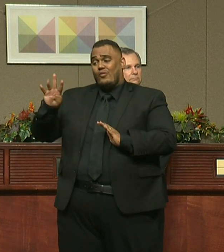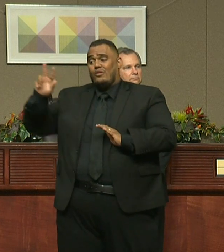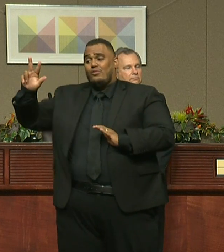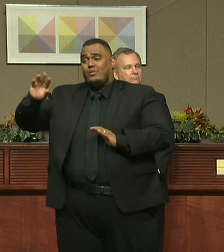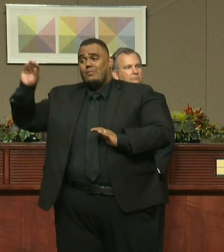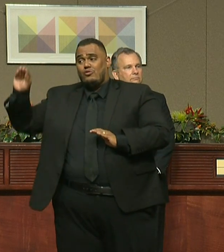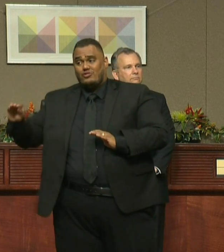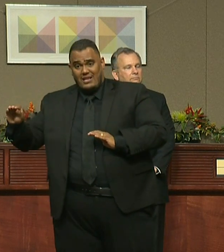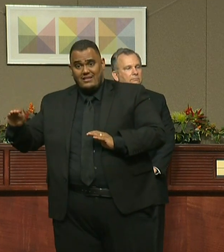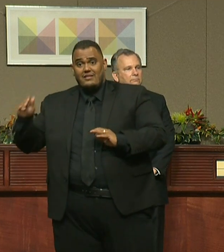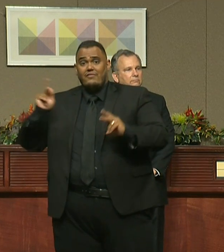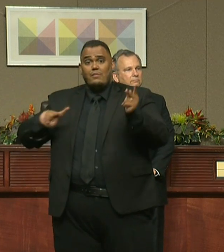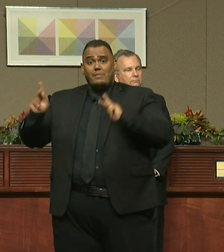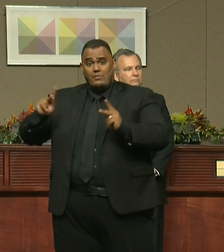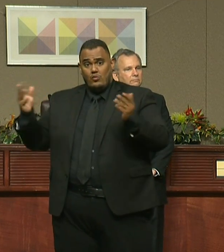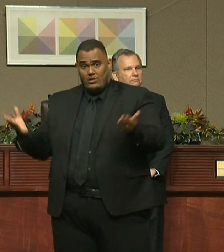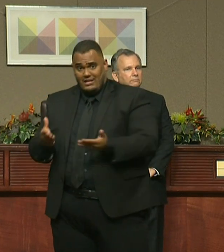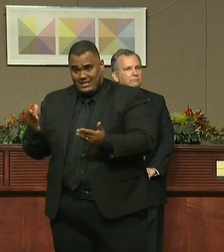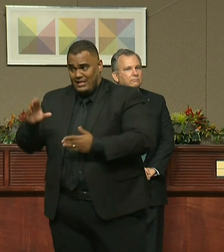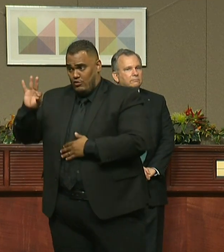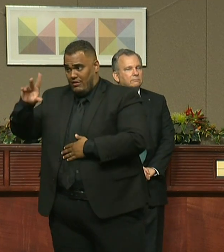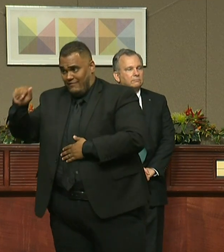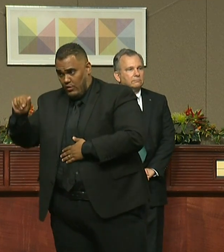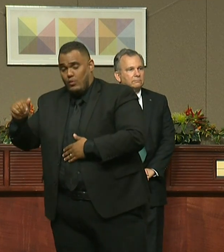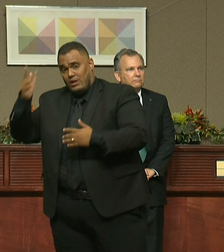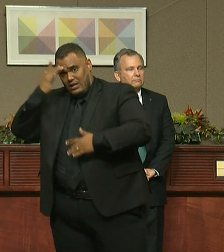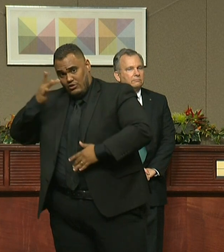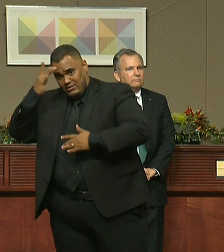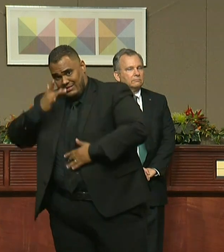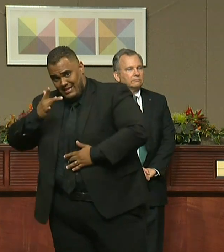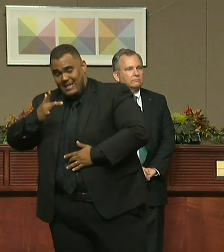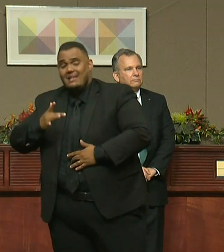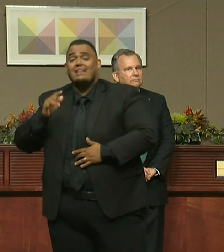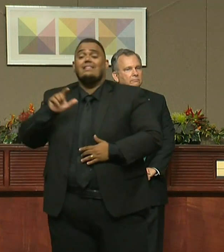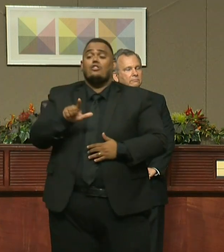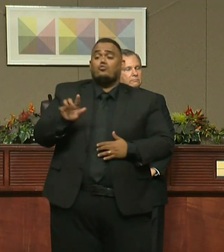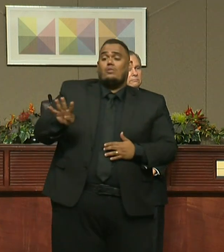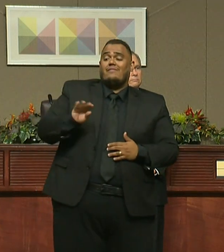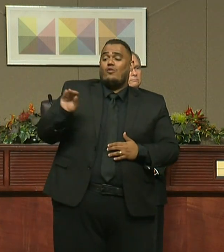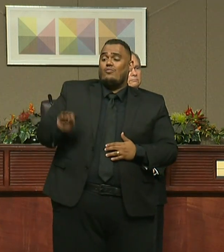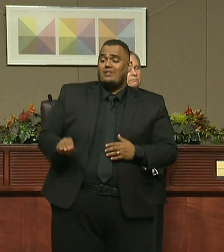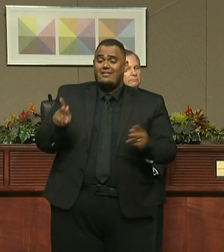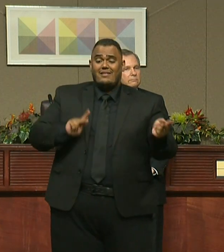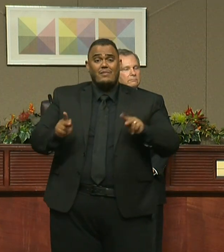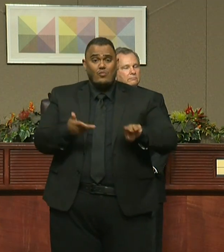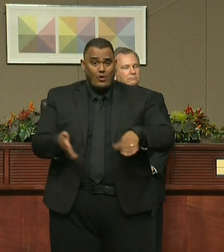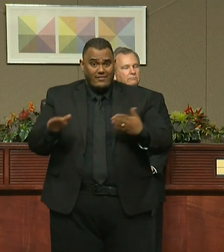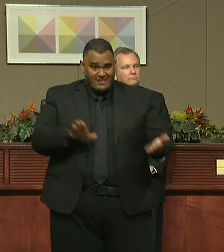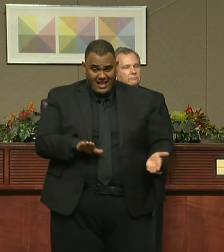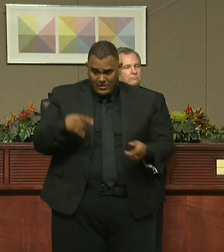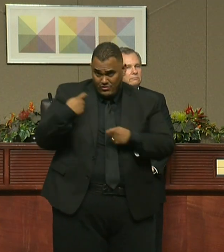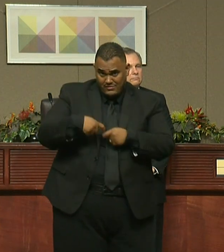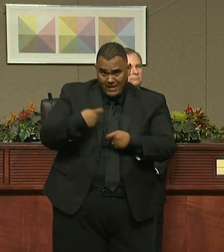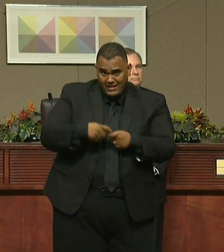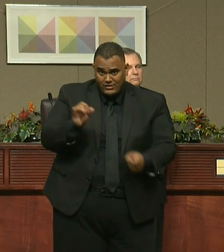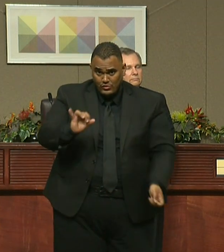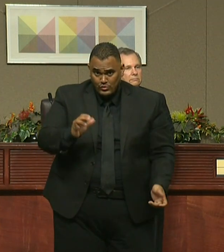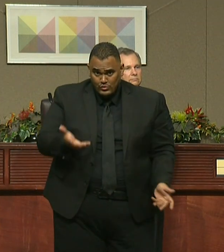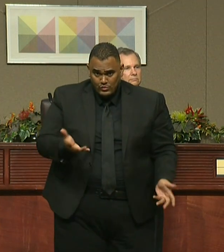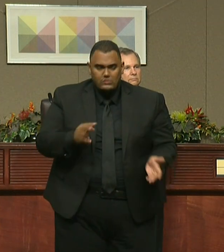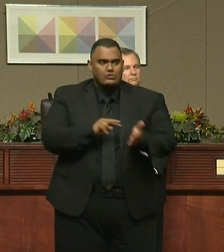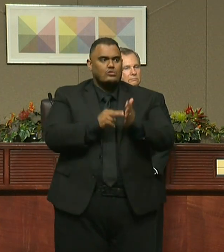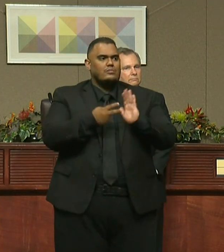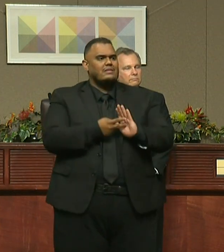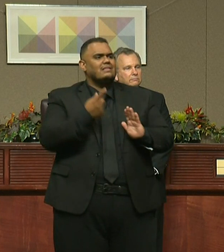and 24% of coronavirus-related deaths. What is the county doing to address this issue, and how is it helping the